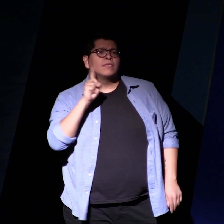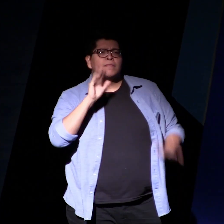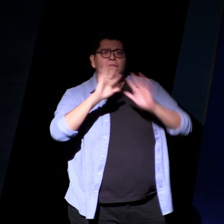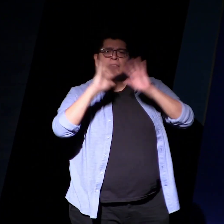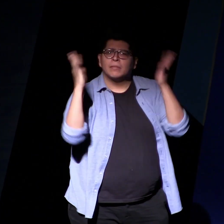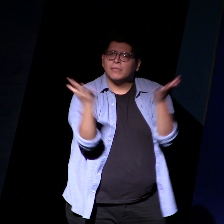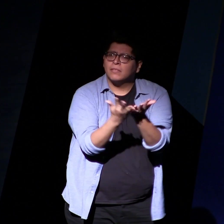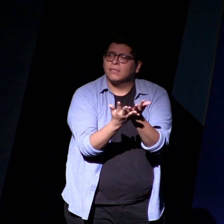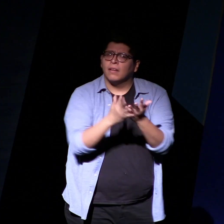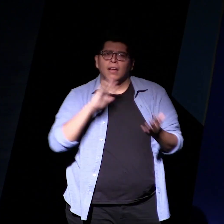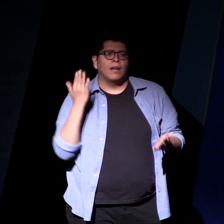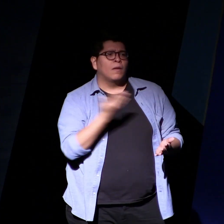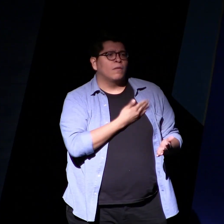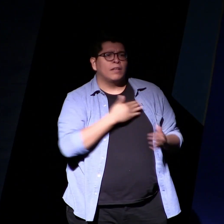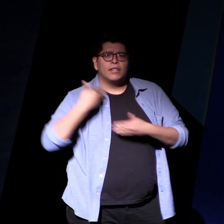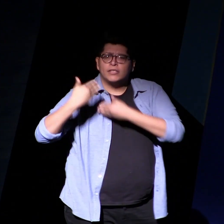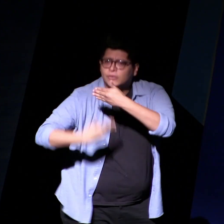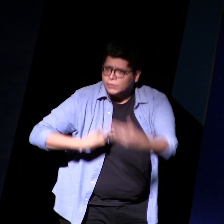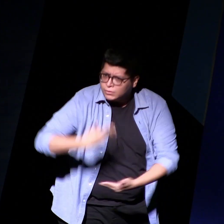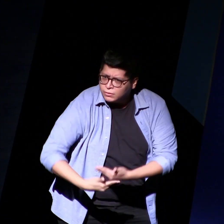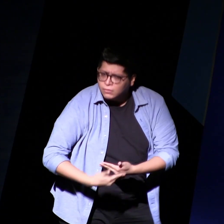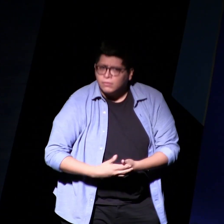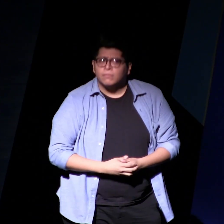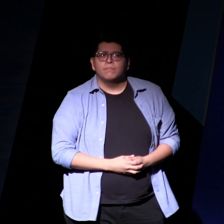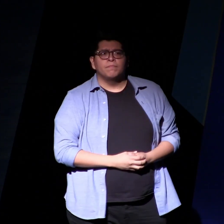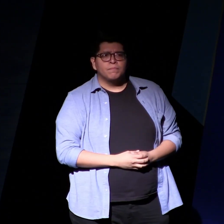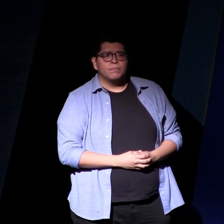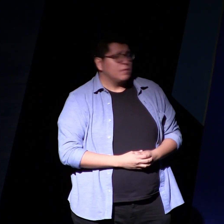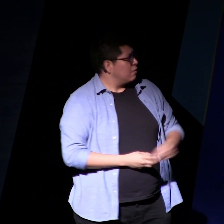We must honor our deaf ancestor, our deaf family.